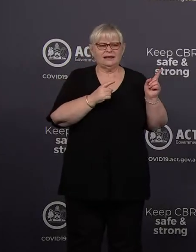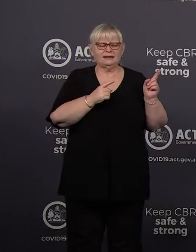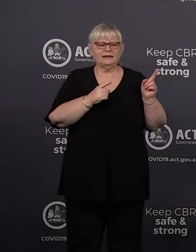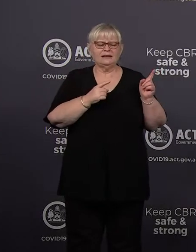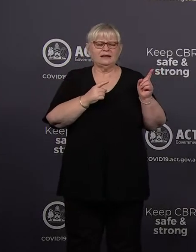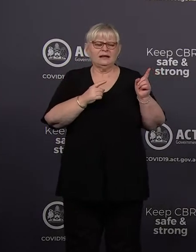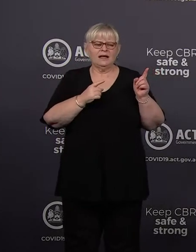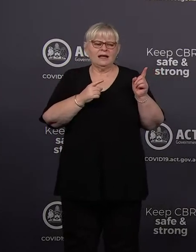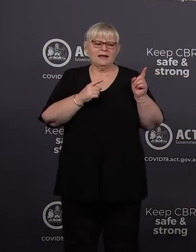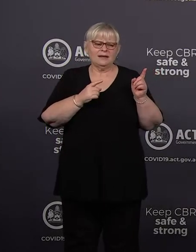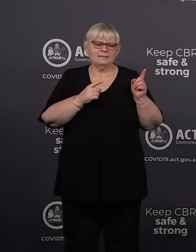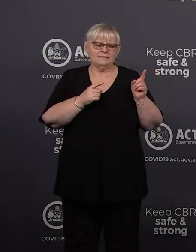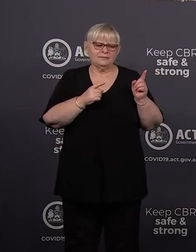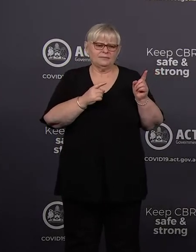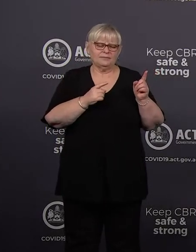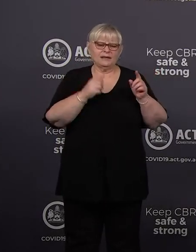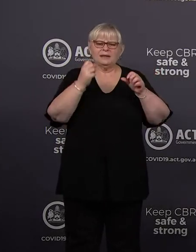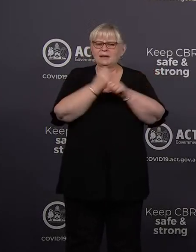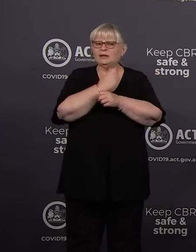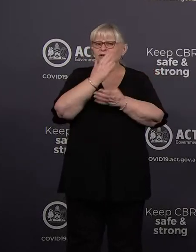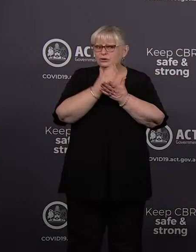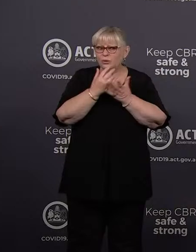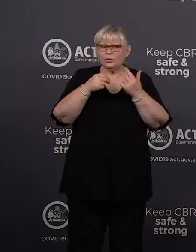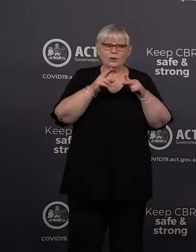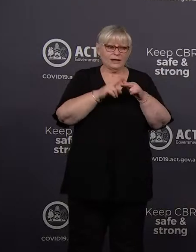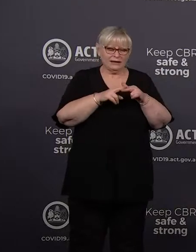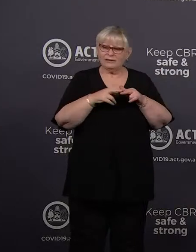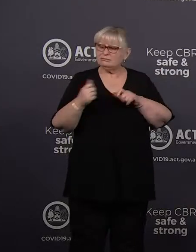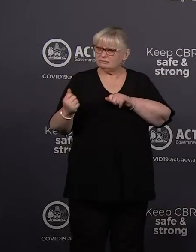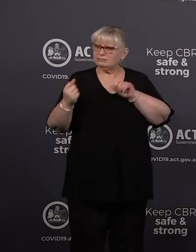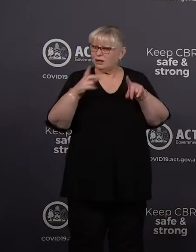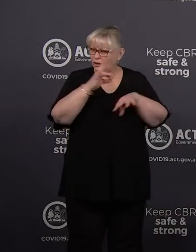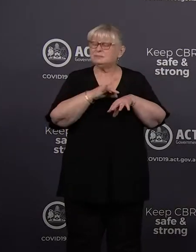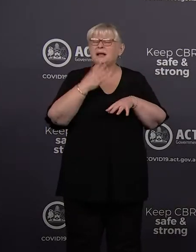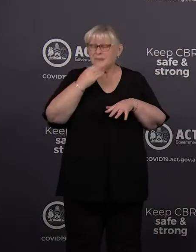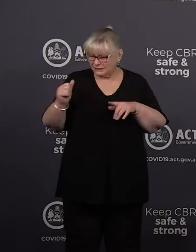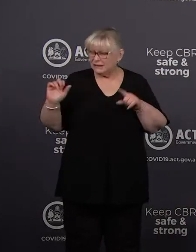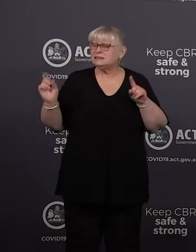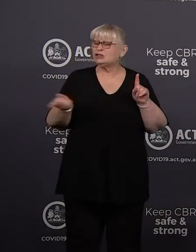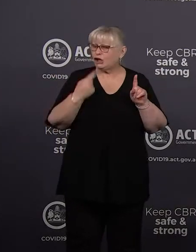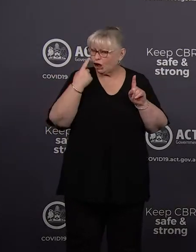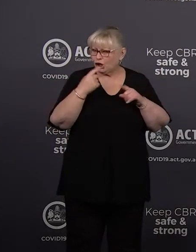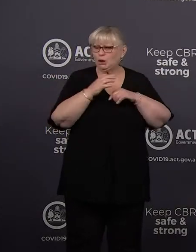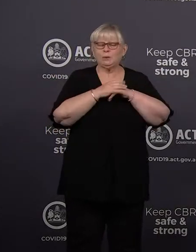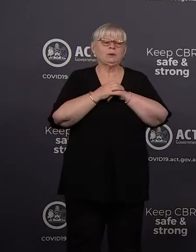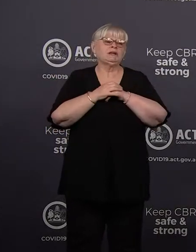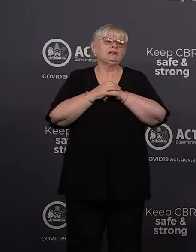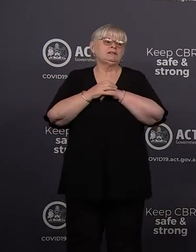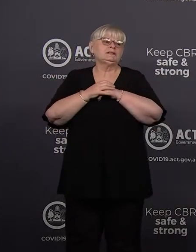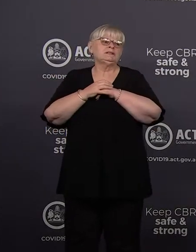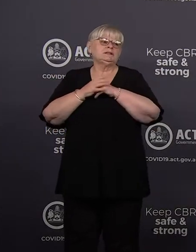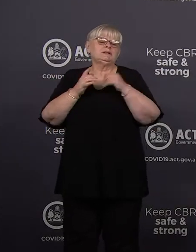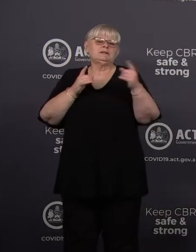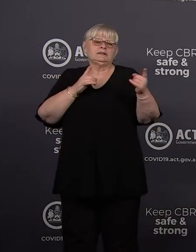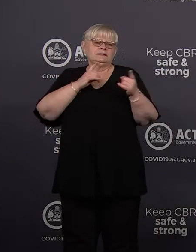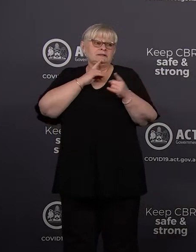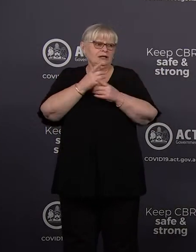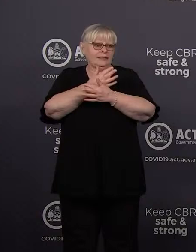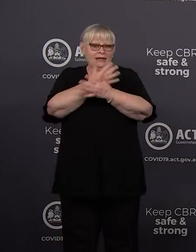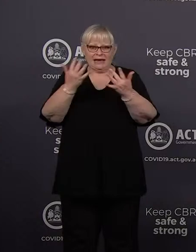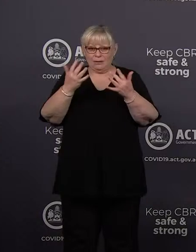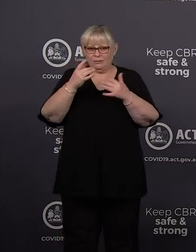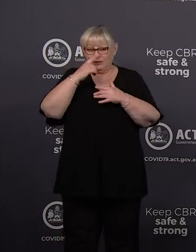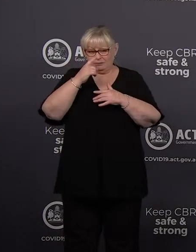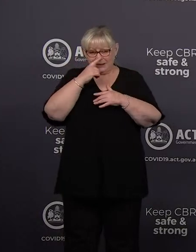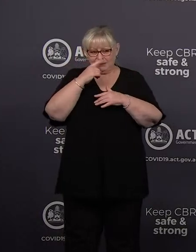comments around ensuring that if people do need to attend hospital, that they do so. Minister, how concerning is it that the number of people in hospital